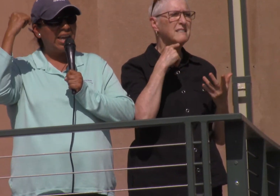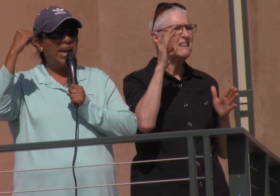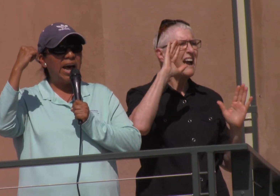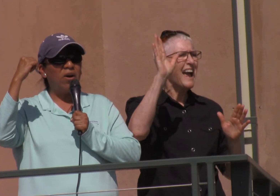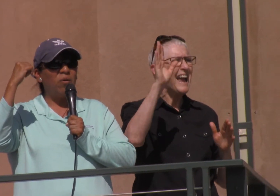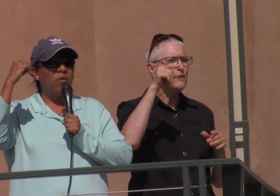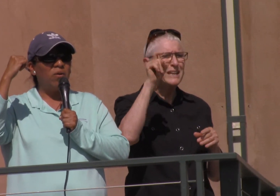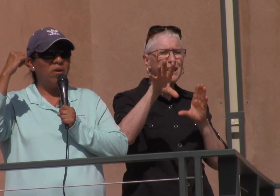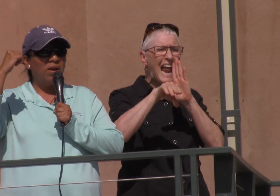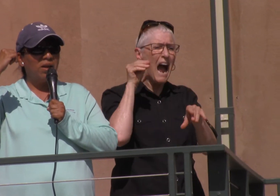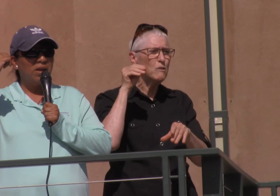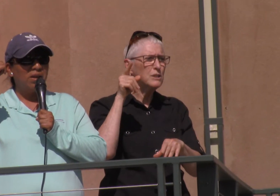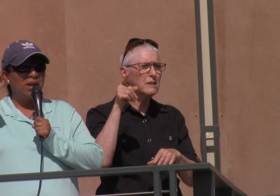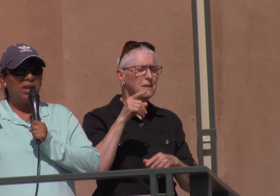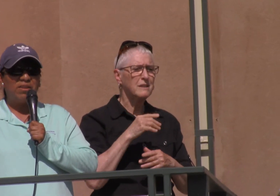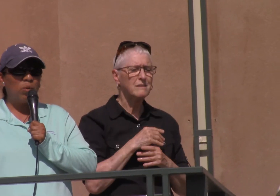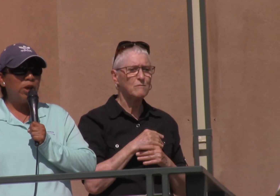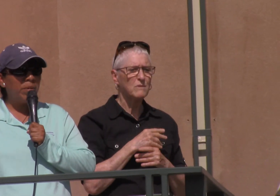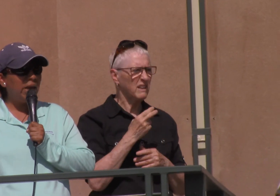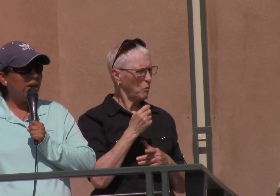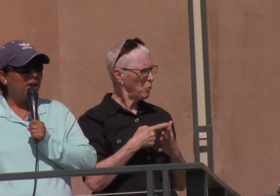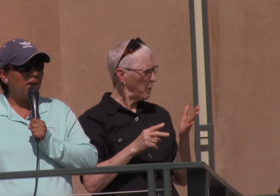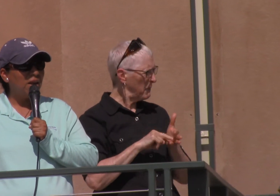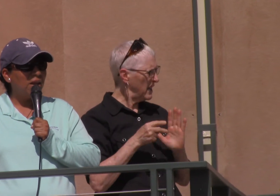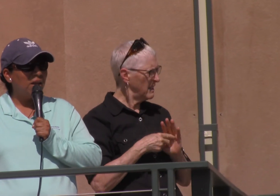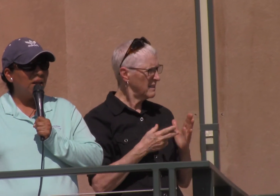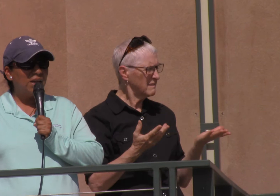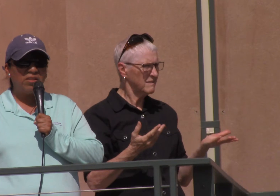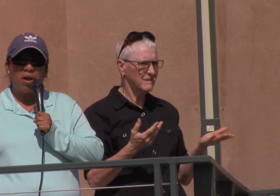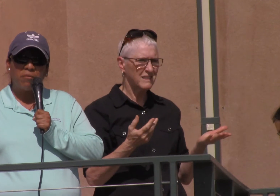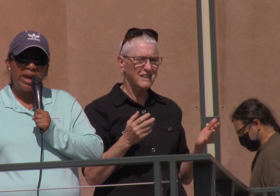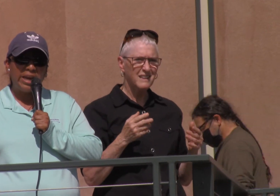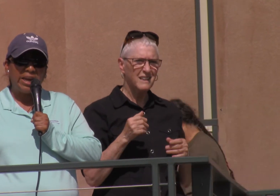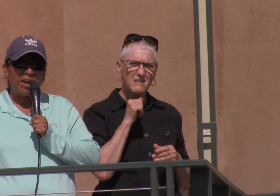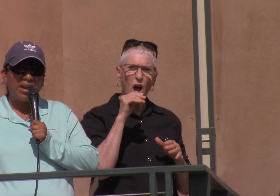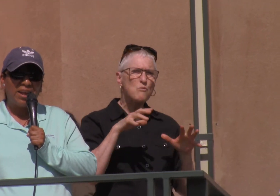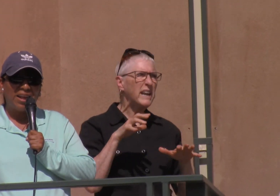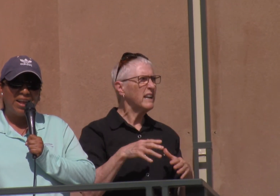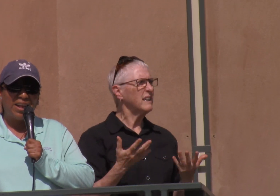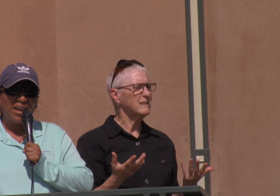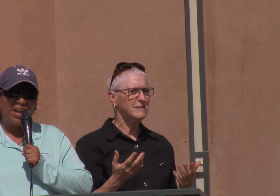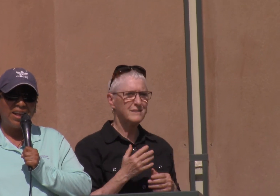you need to get out. He said, what do you mean? It's not raining.